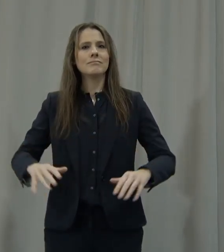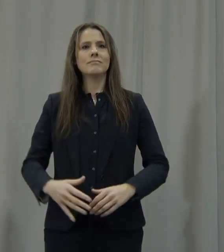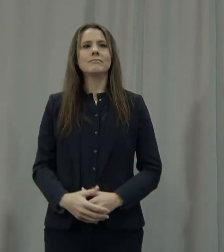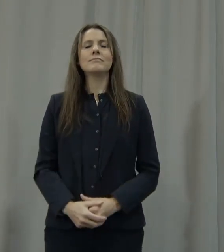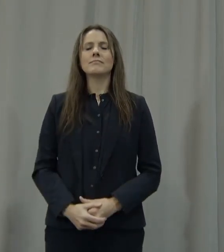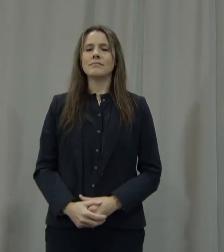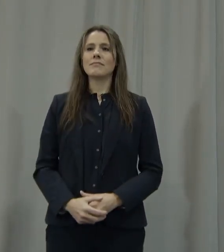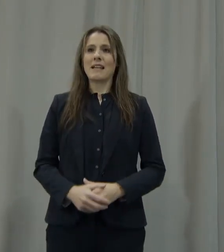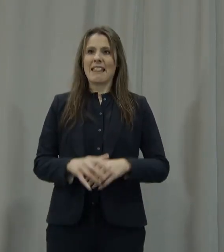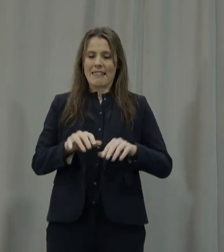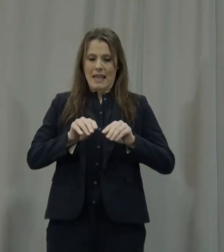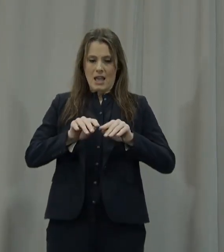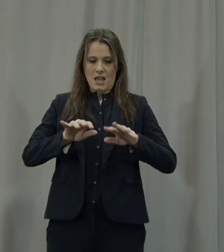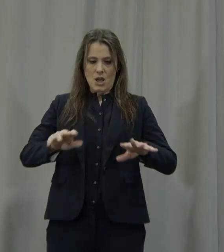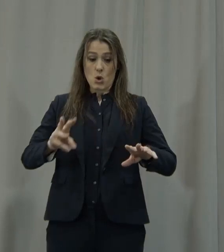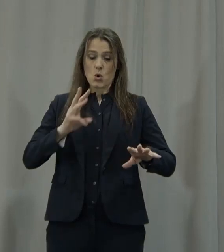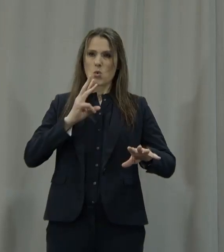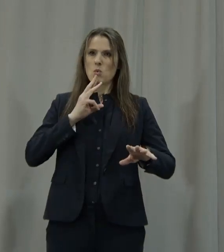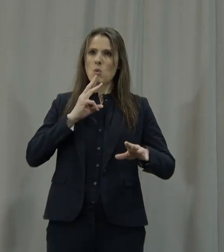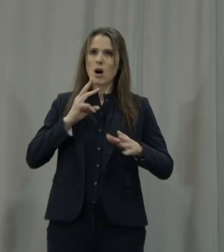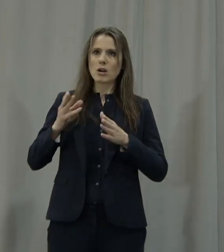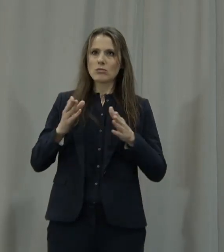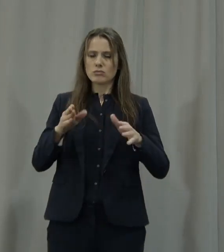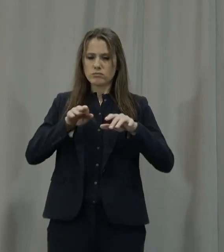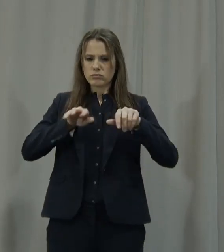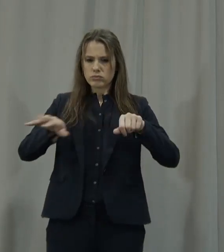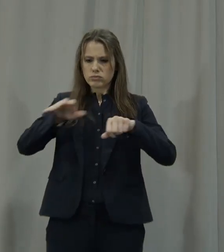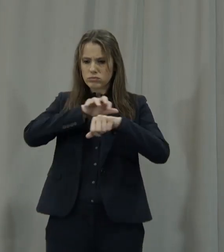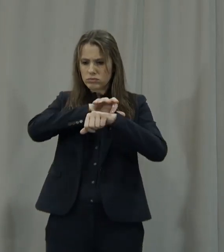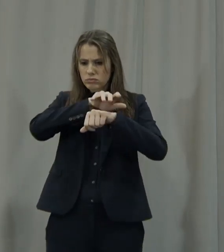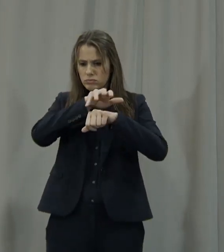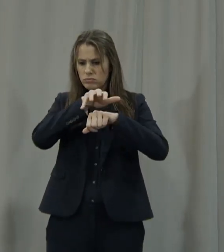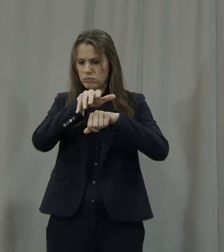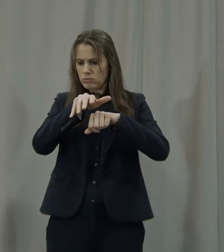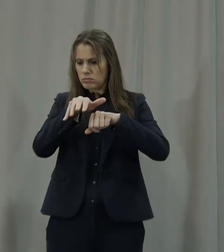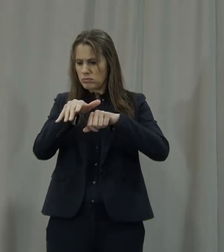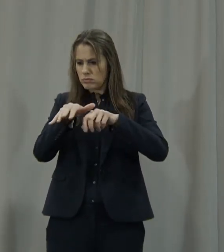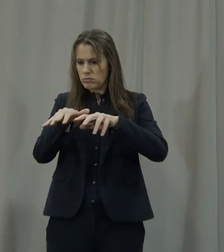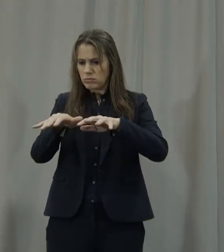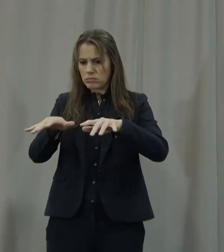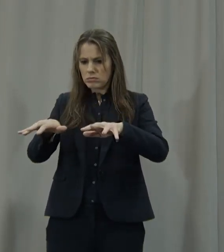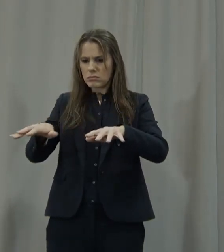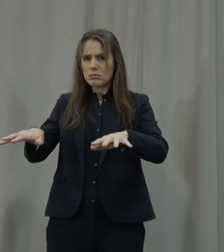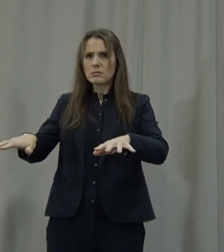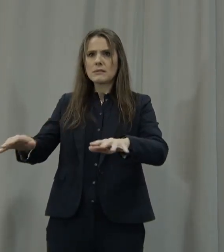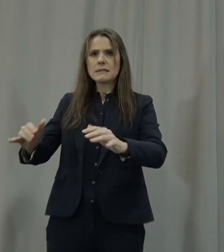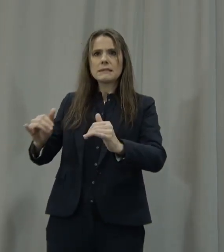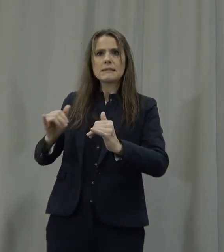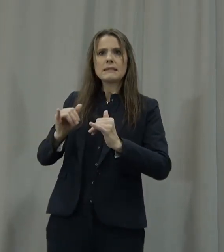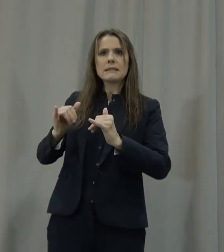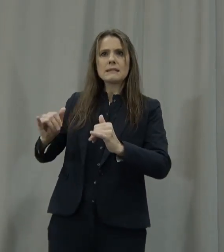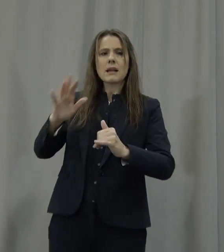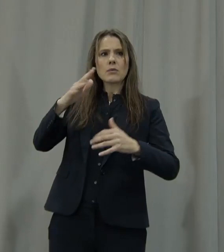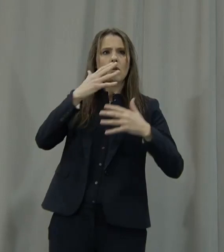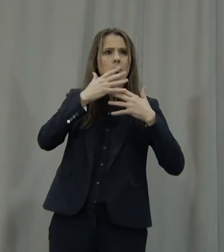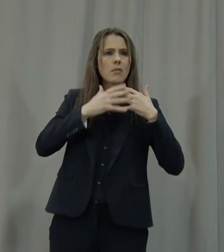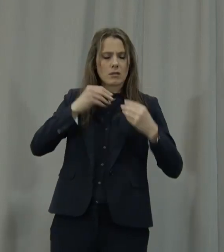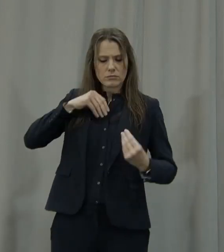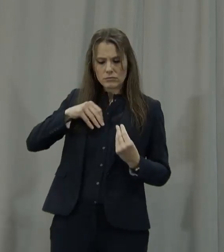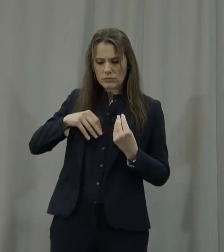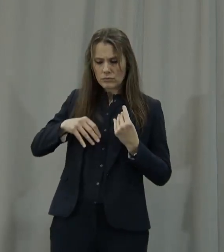The sound of the water as it moves across the stones is the same sound of the blood in your